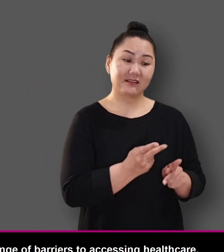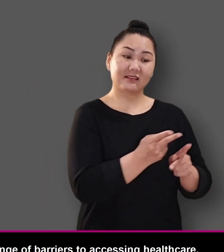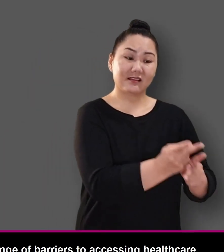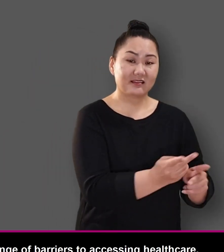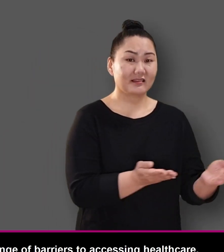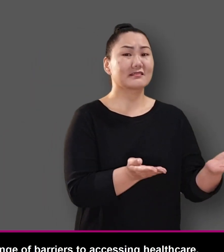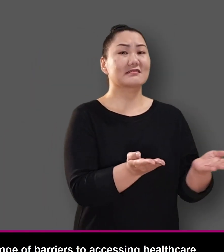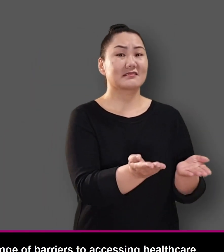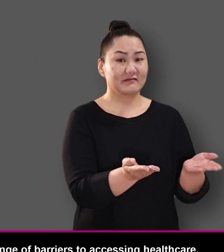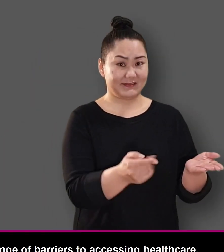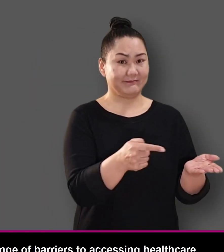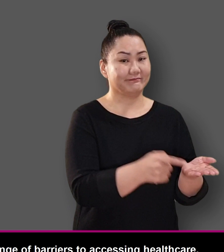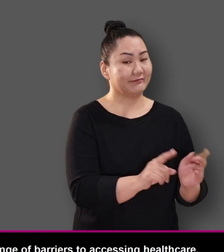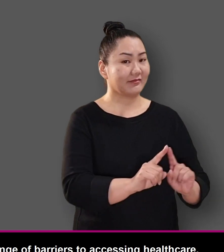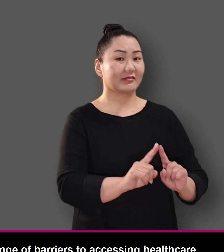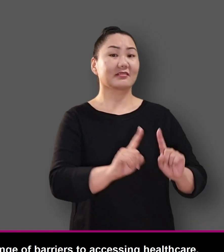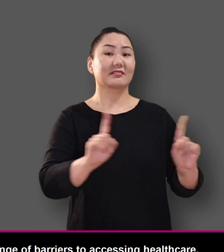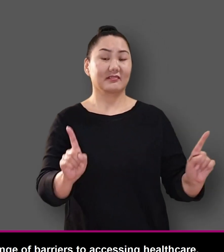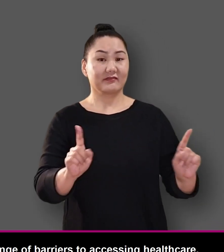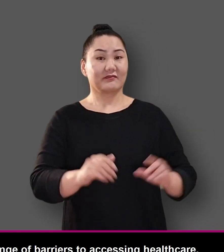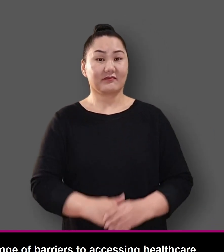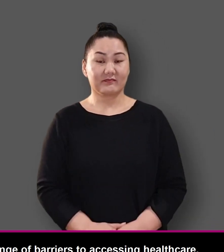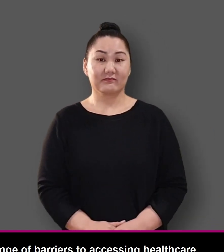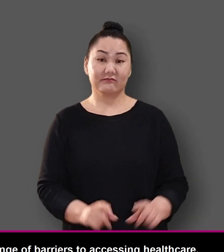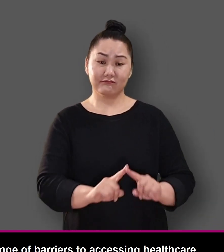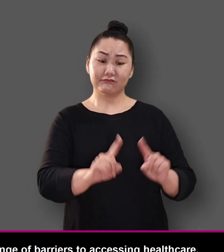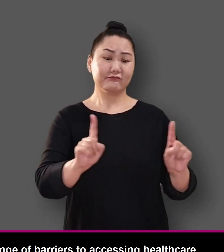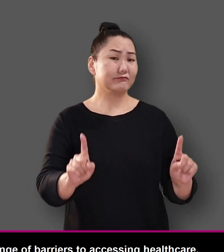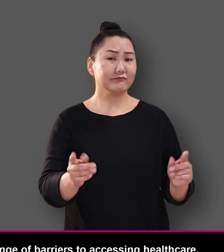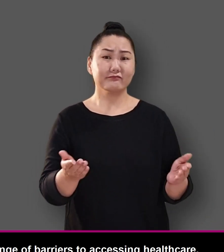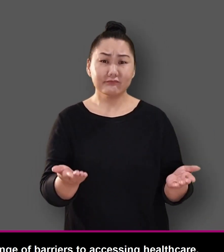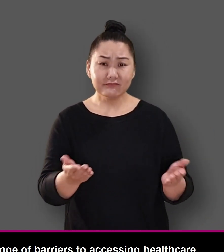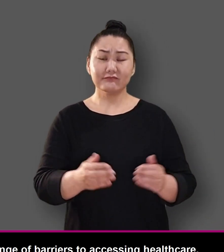Persons with disabilities face a range of barriers to accessing healthcare.